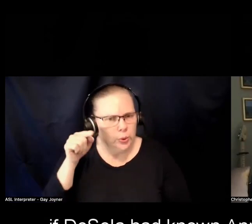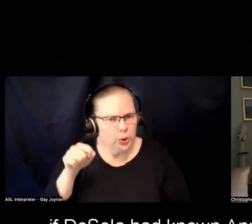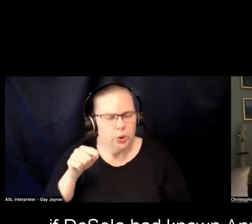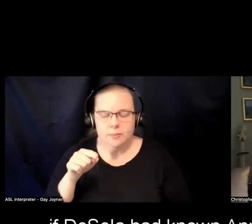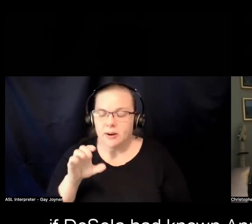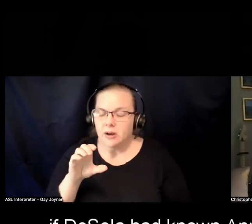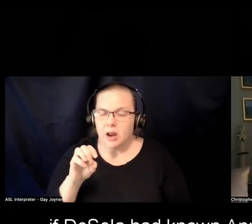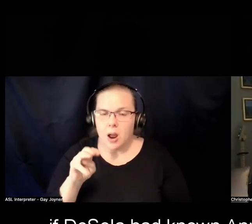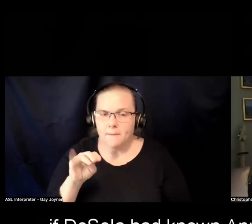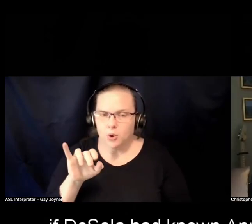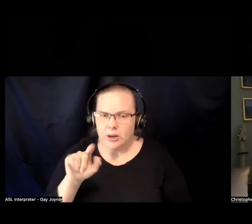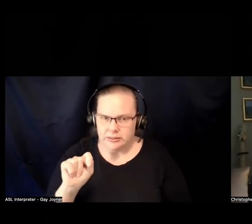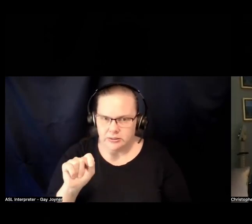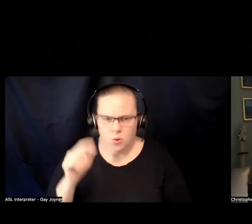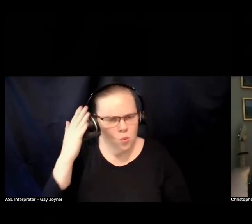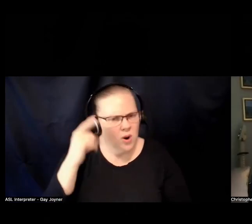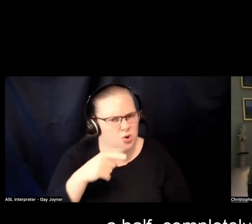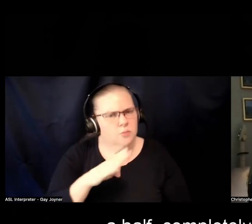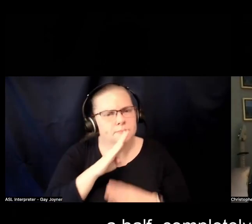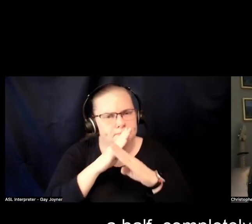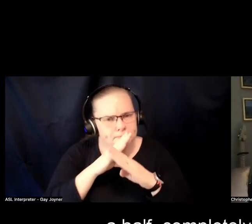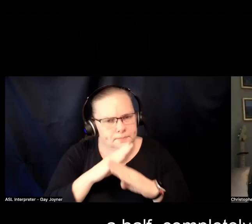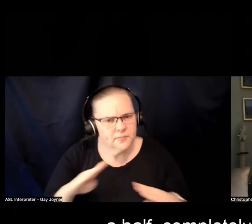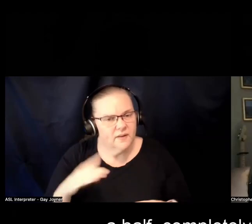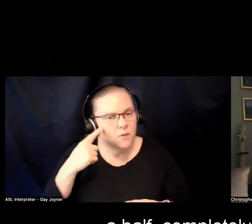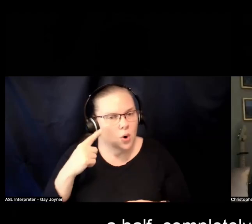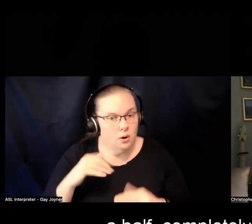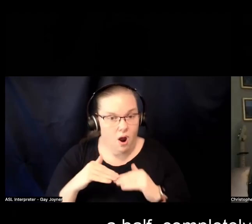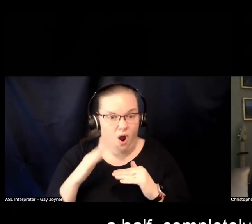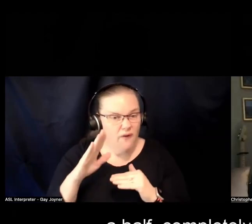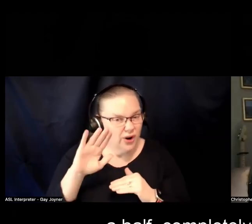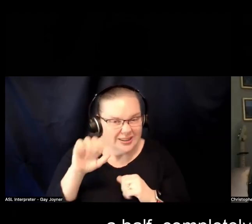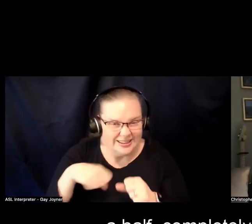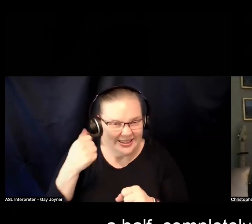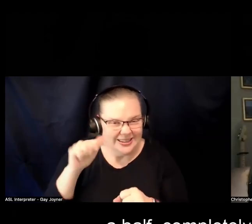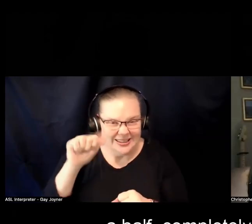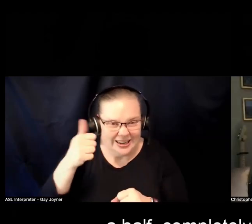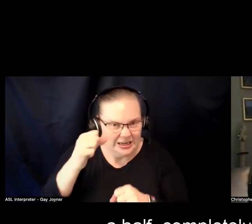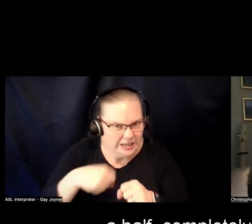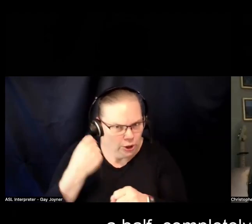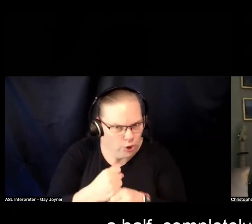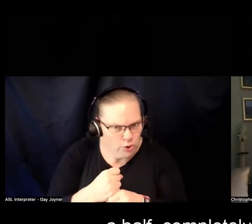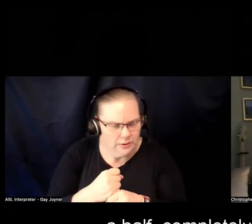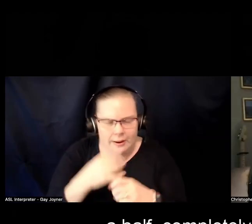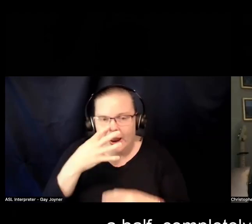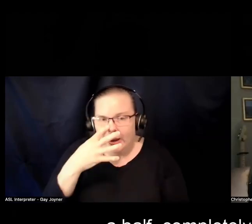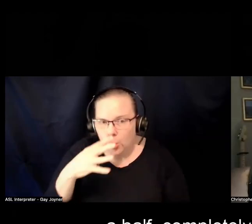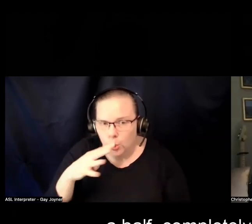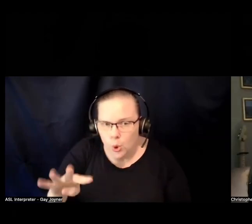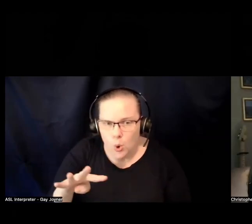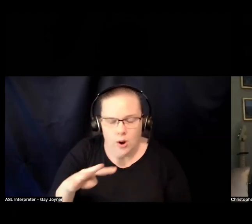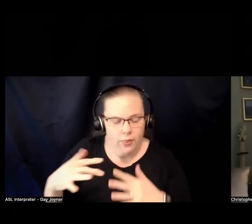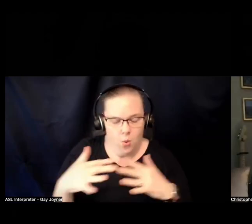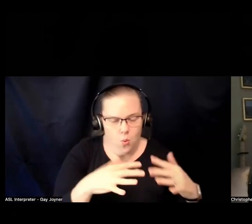communist, had he kept quiet for a decade and a half, completely ignoring her war-related work at home and